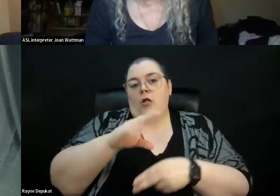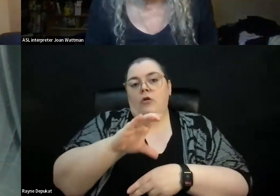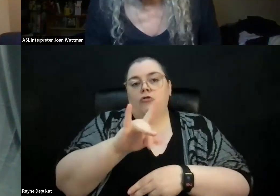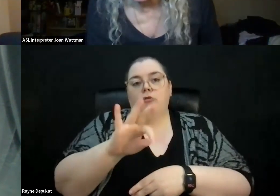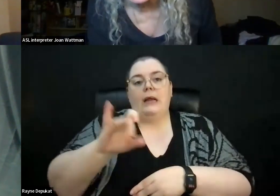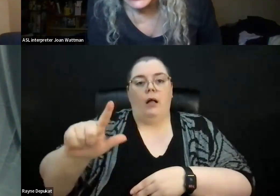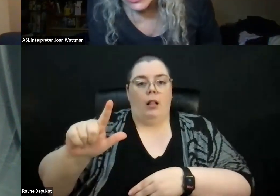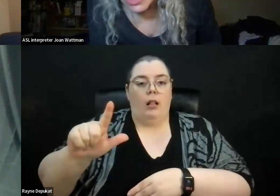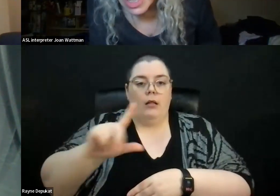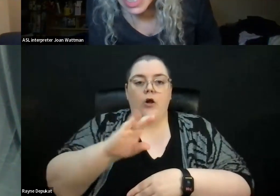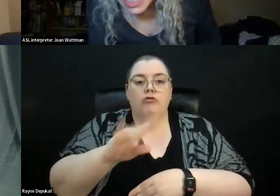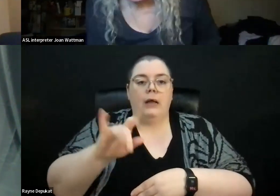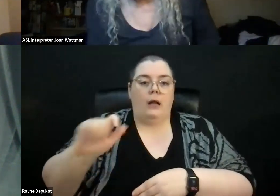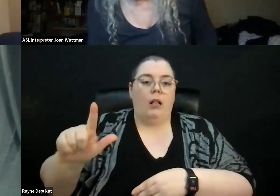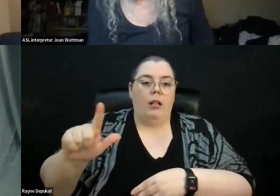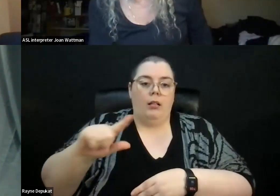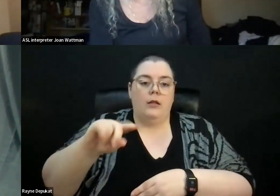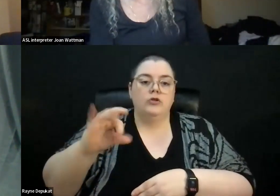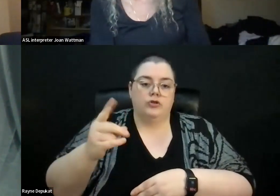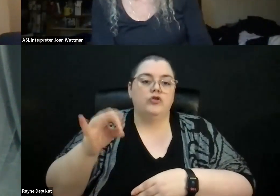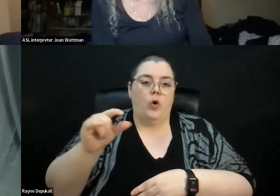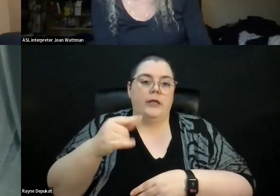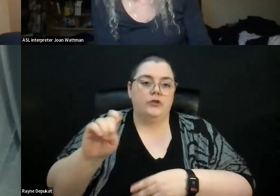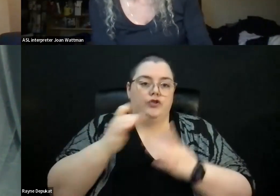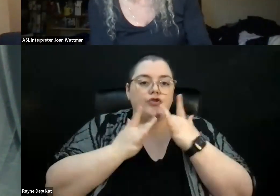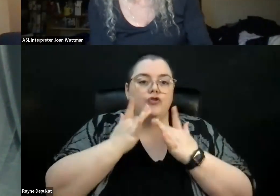large pool of interpreters here, and it's a critical